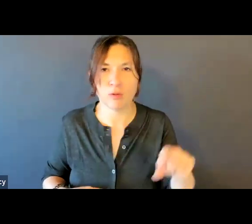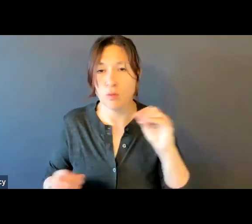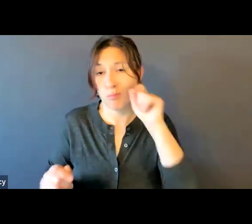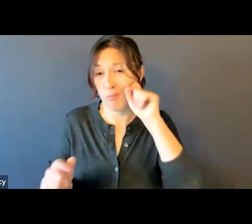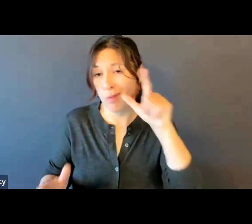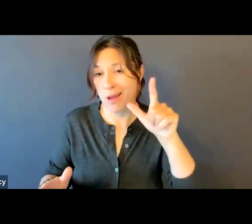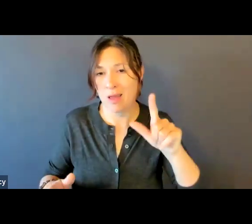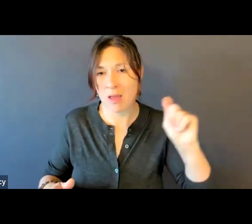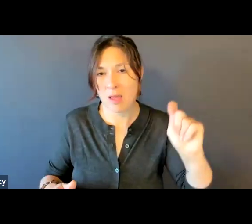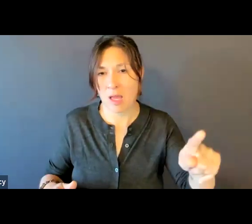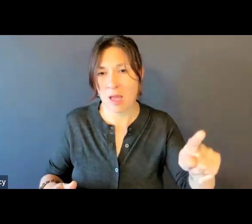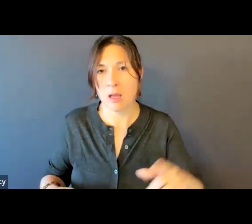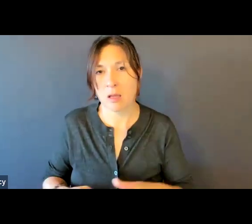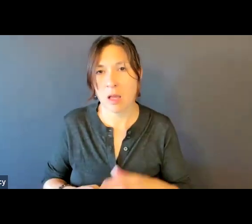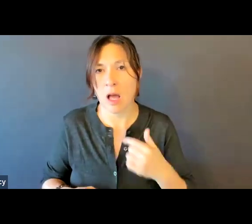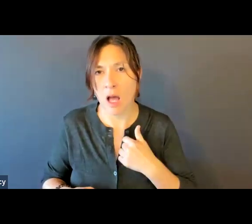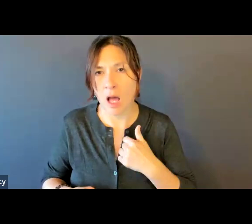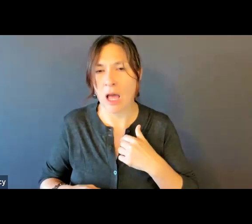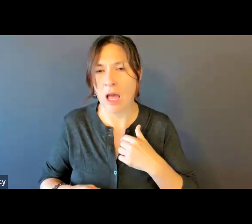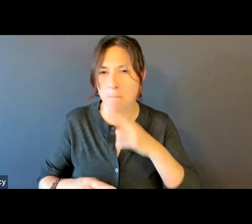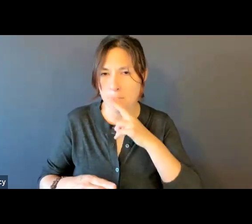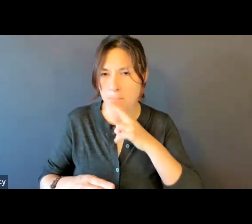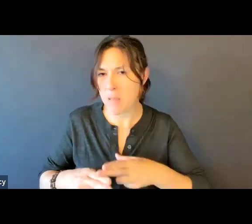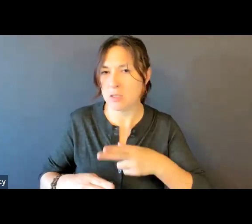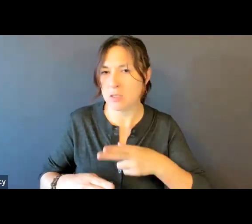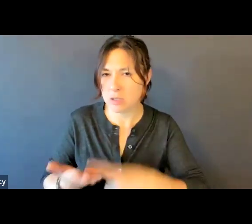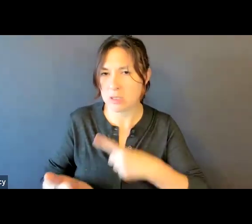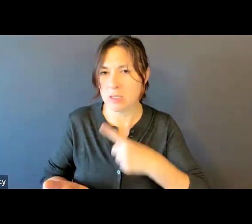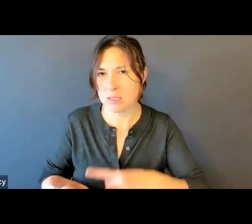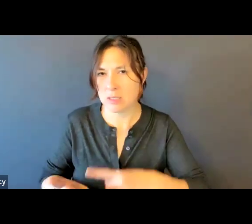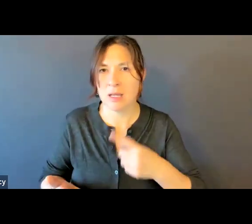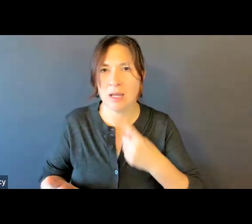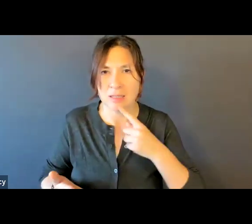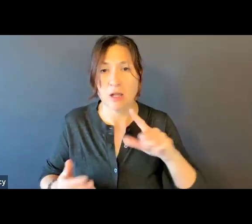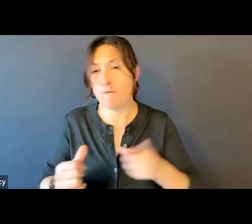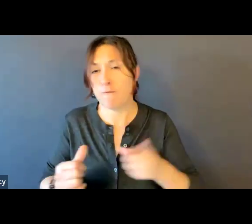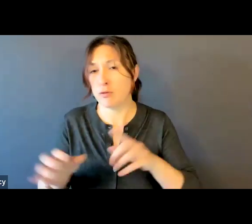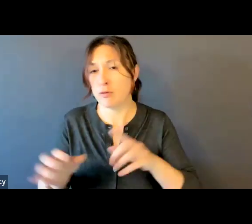question, because I've pushed on it for a little while now. I think a number of us have been saying literacy is job one, and